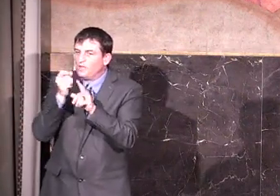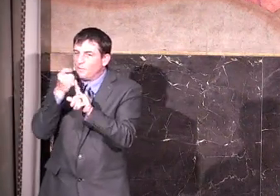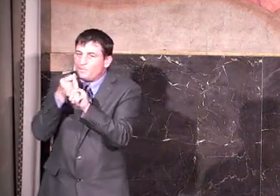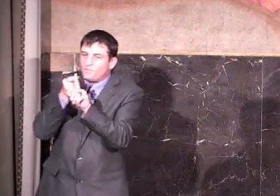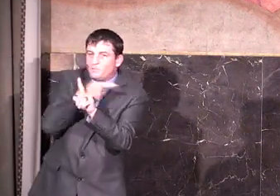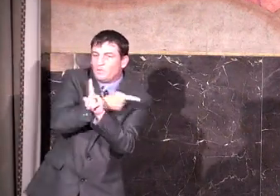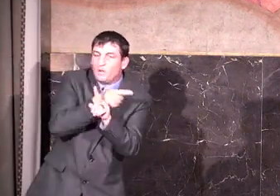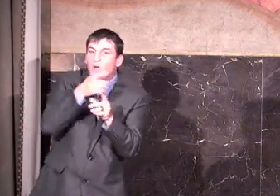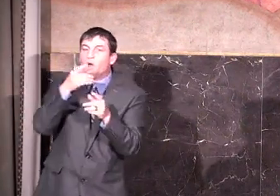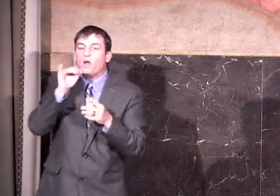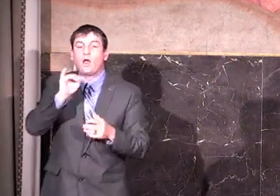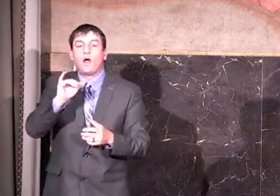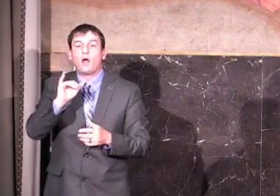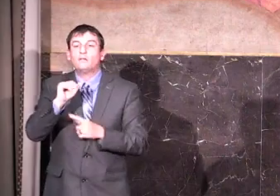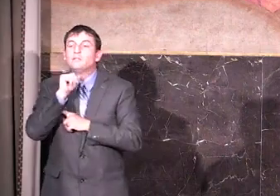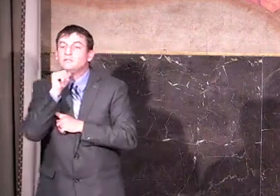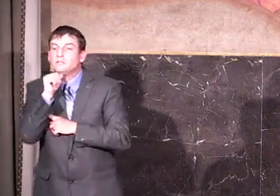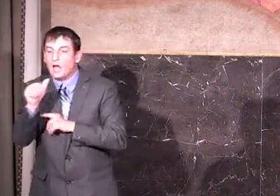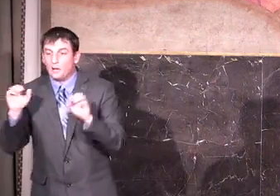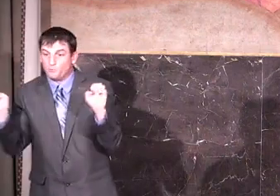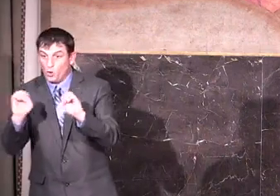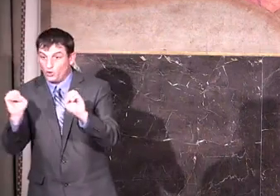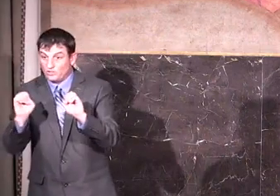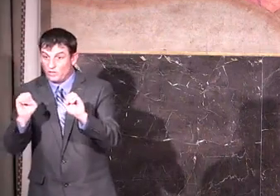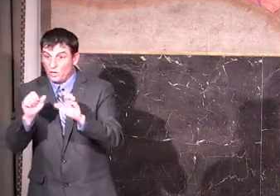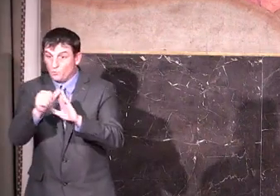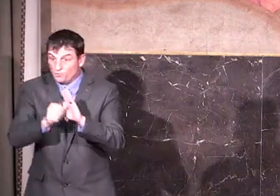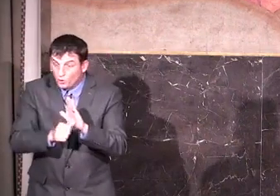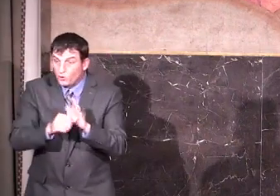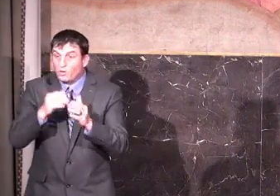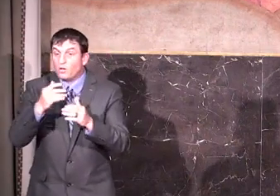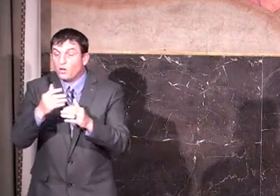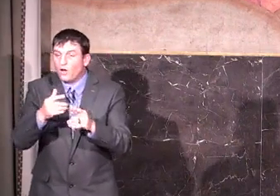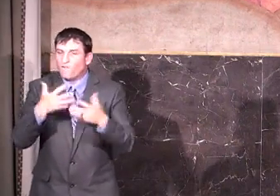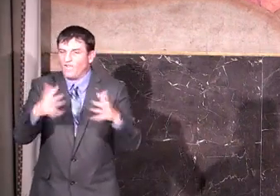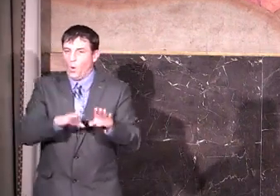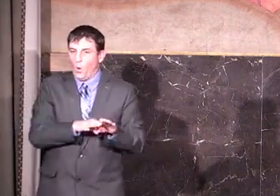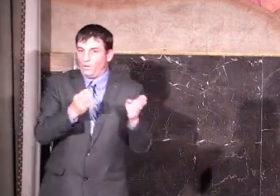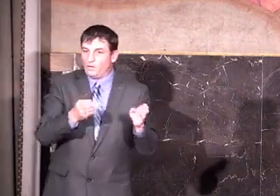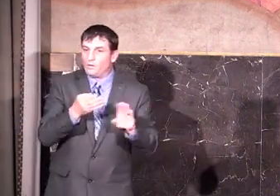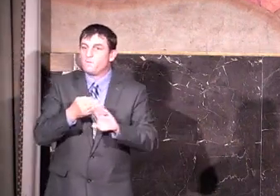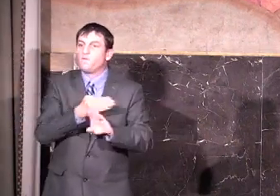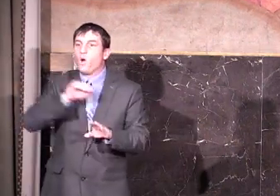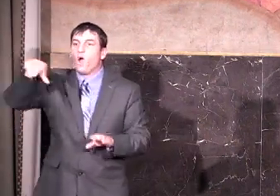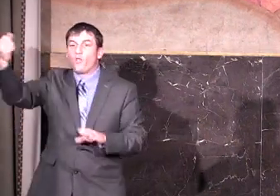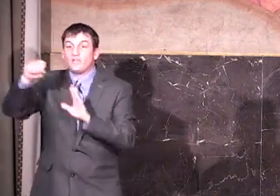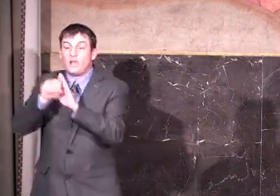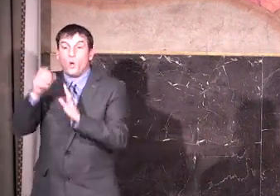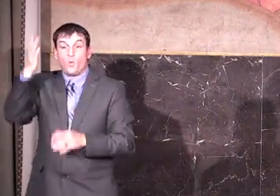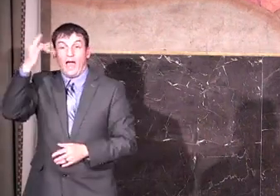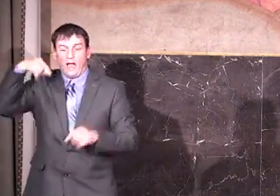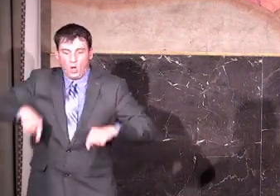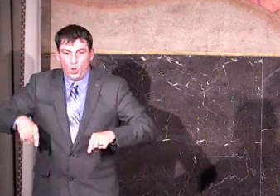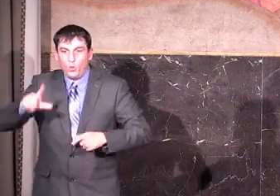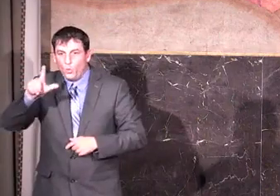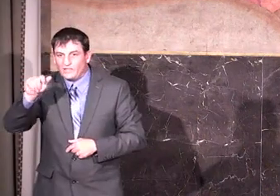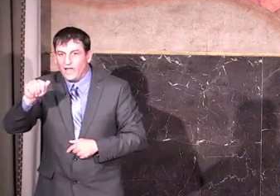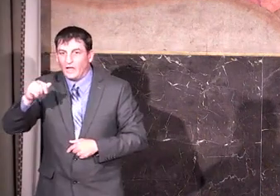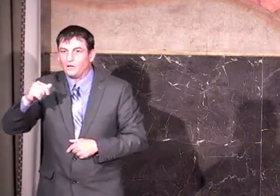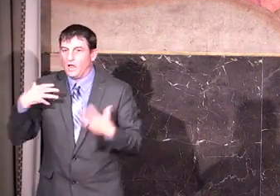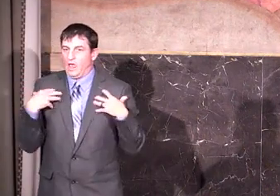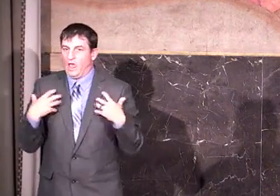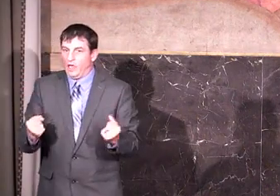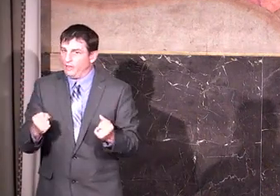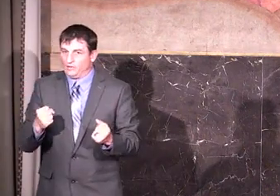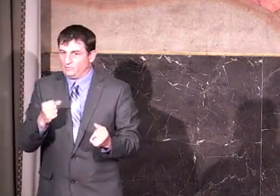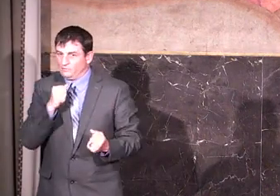surgical procedures earlier than other states, and I told you why. Because in Louisiana, we're less healthy than other states, and we want people to be